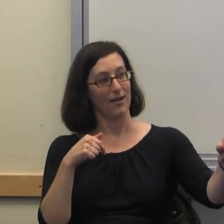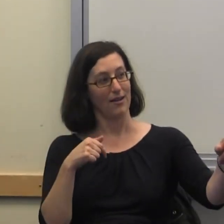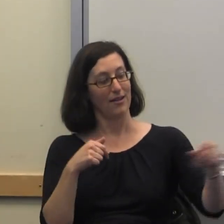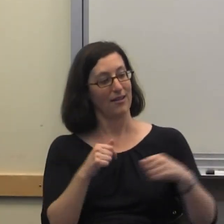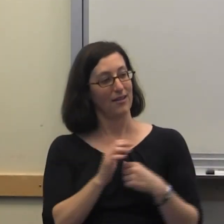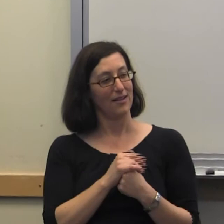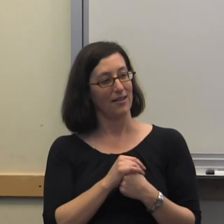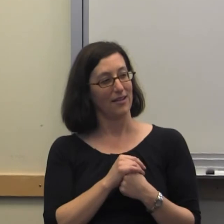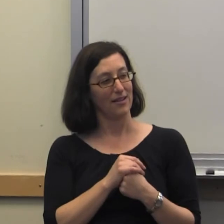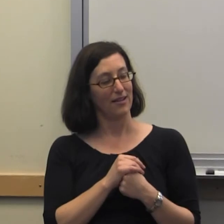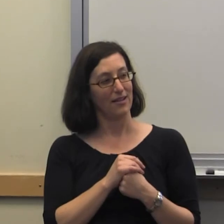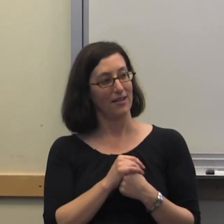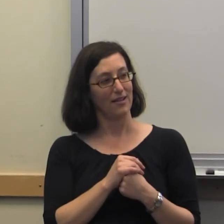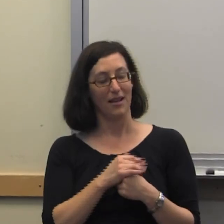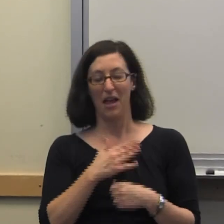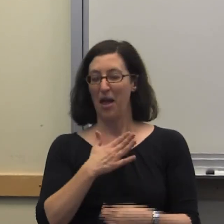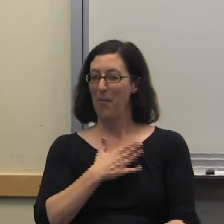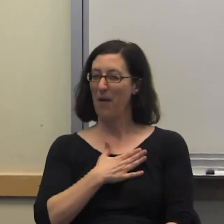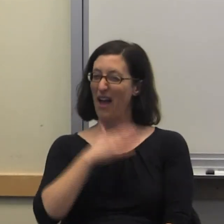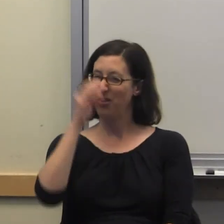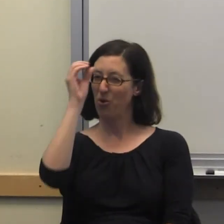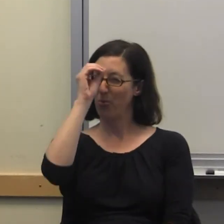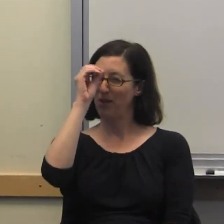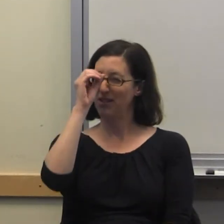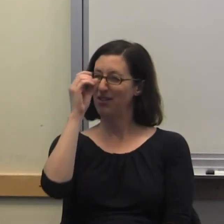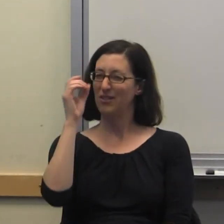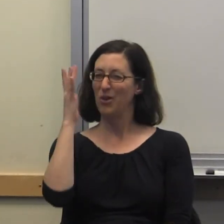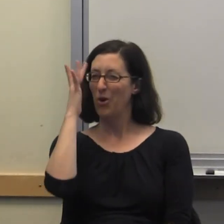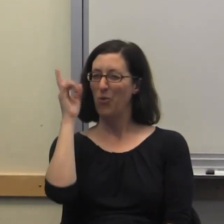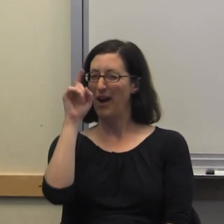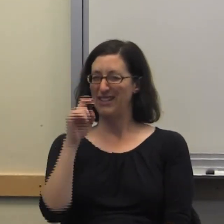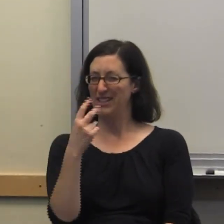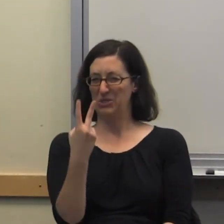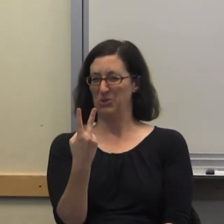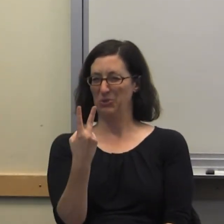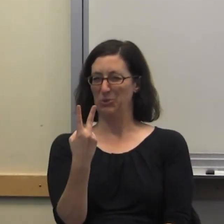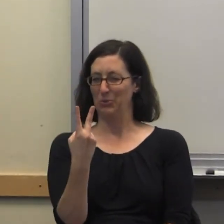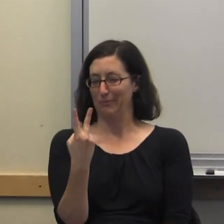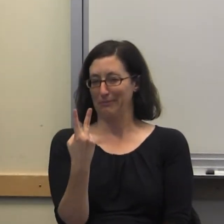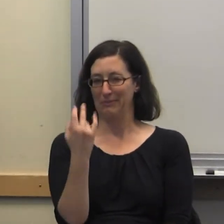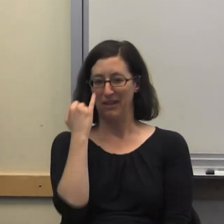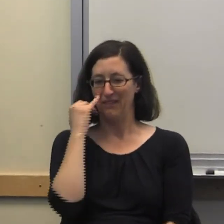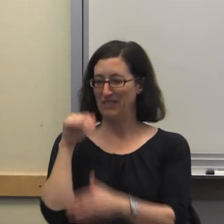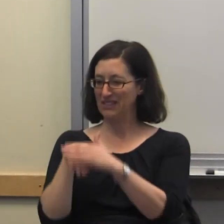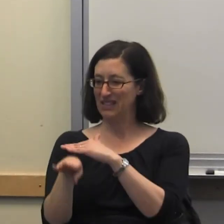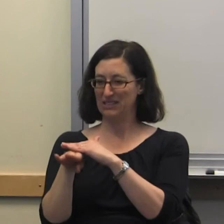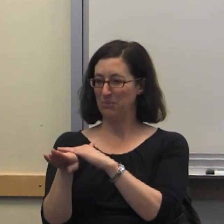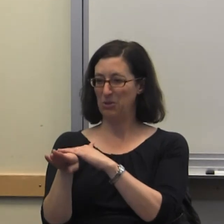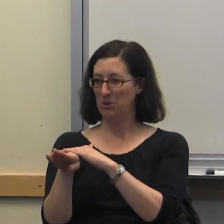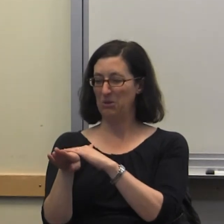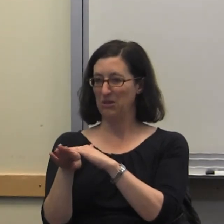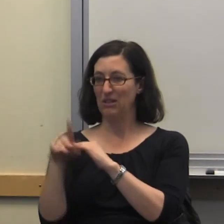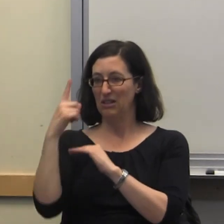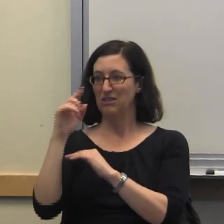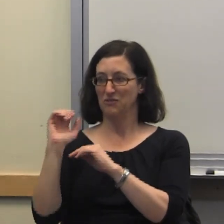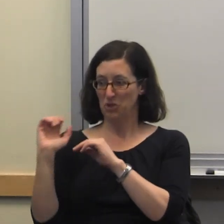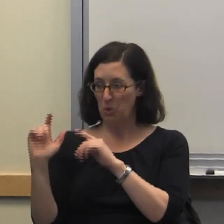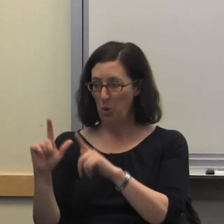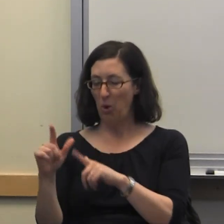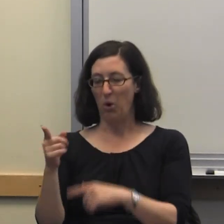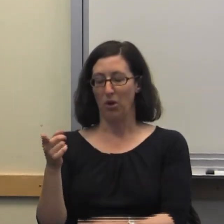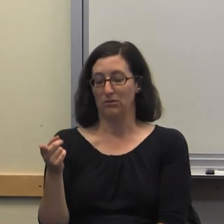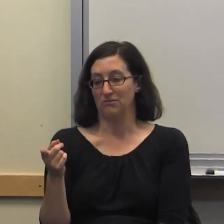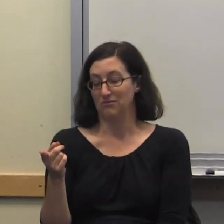I don't see the necessity for having to duplicate the work. If it's accessible, if you have enough vision to see it